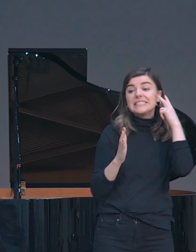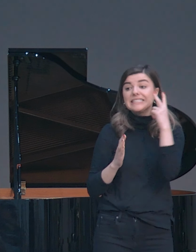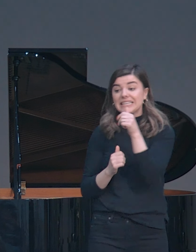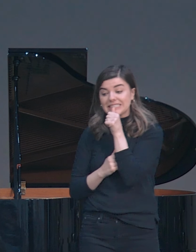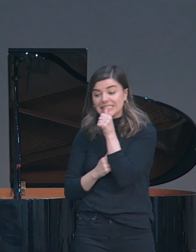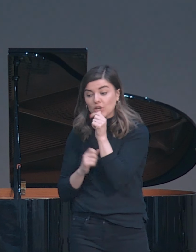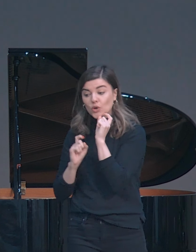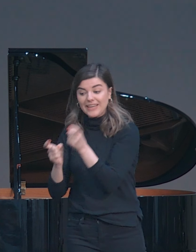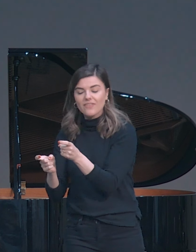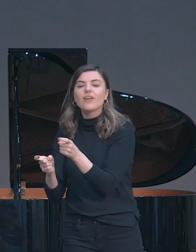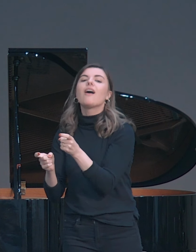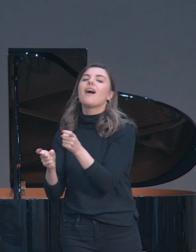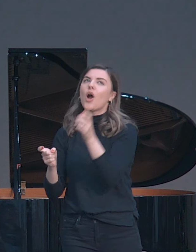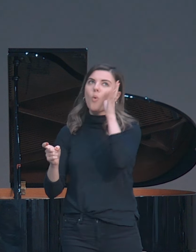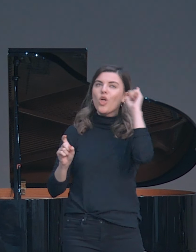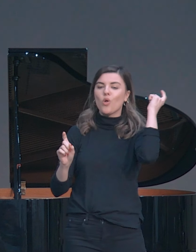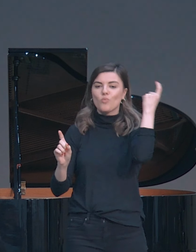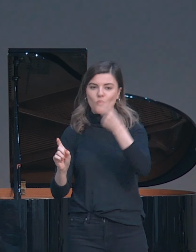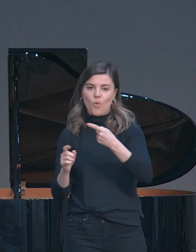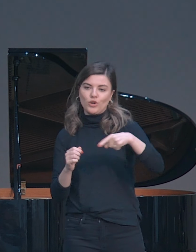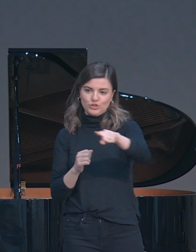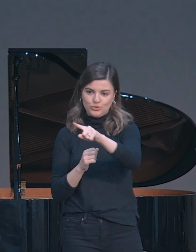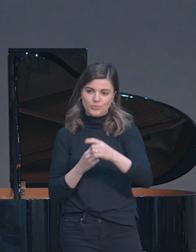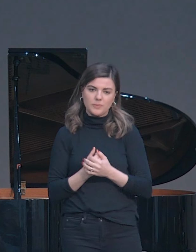secret will reward you.